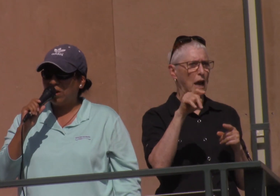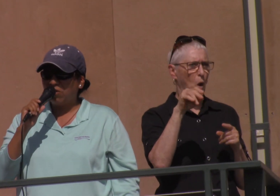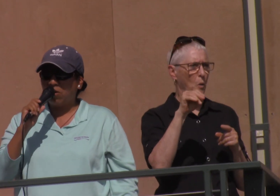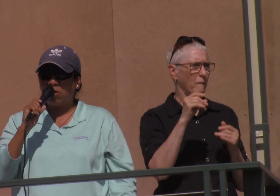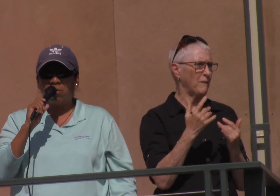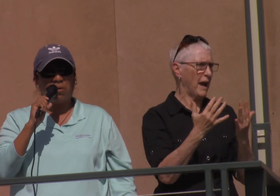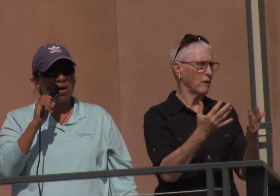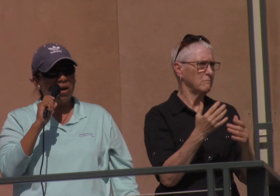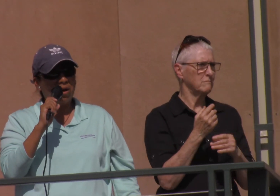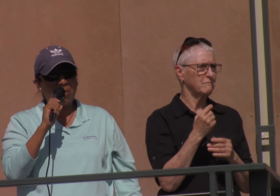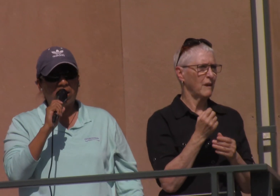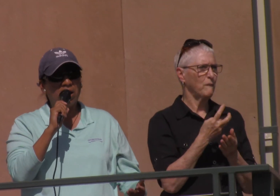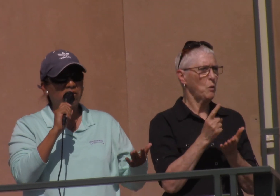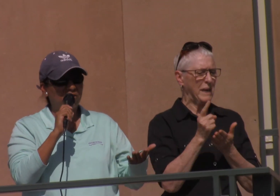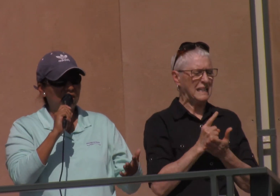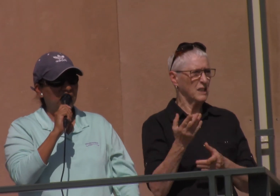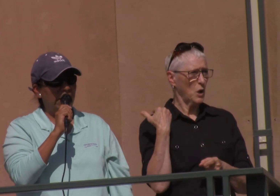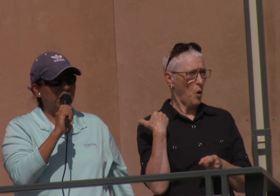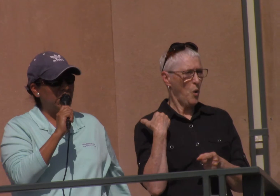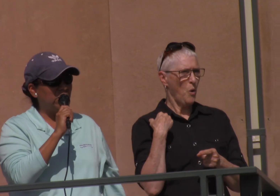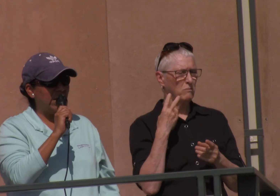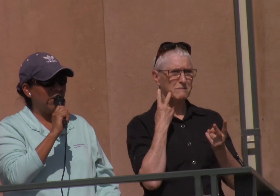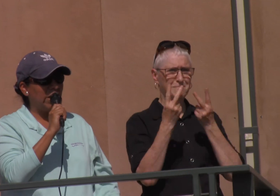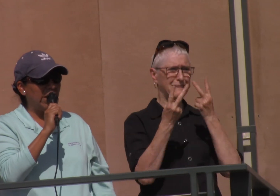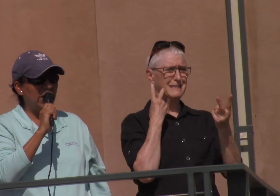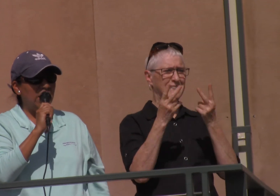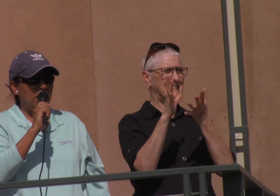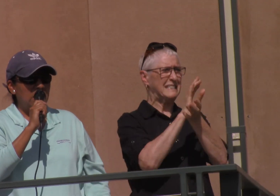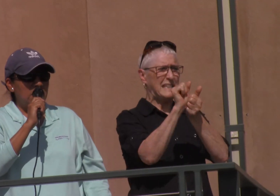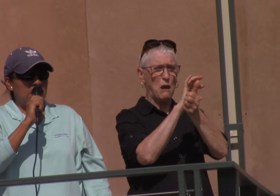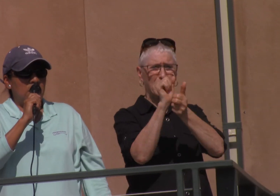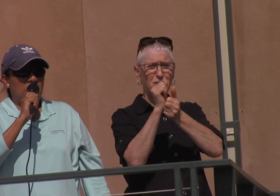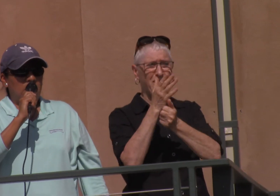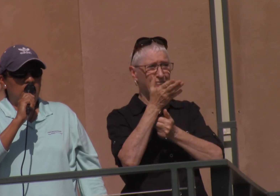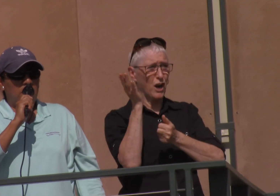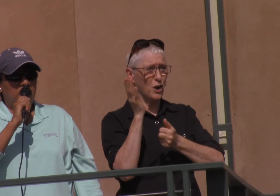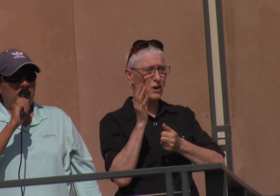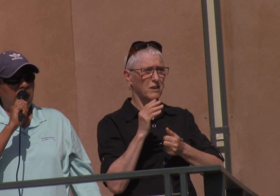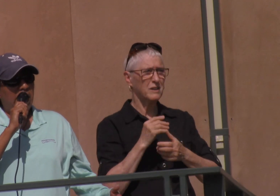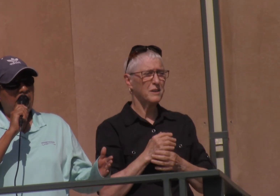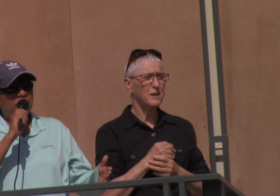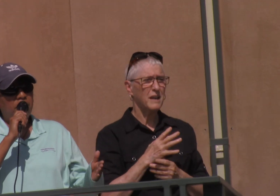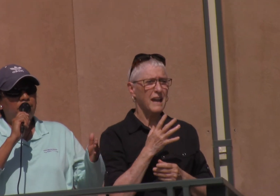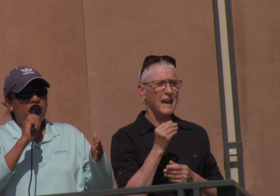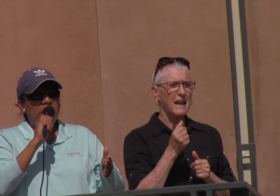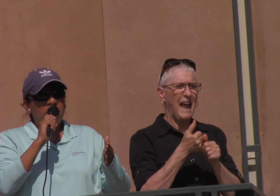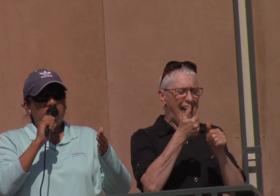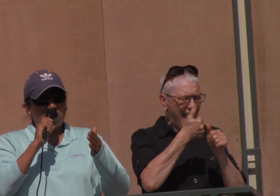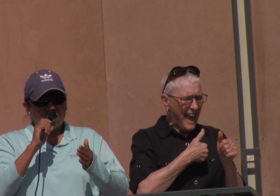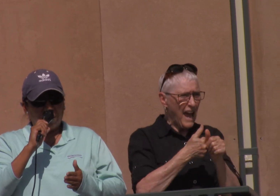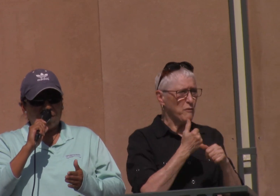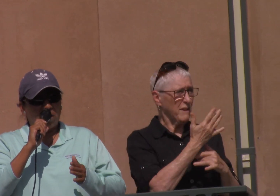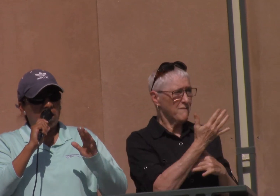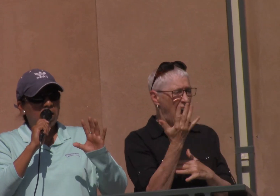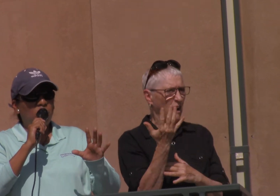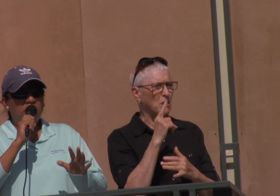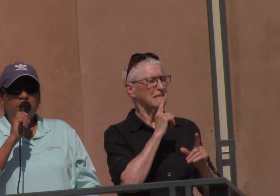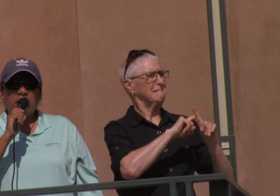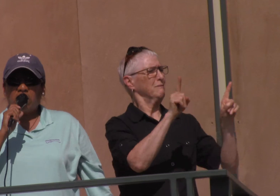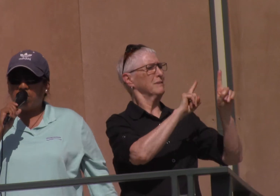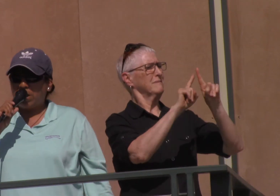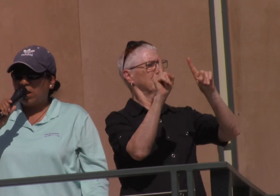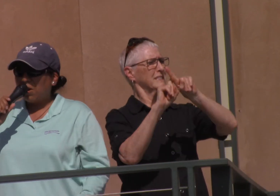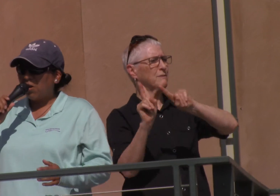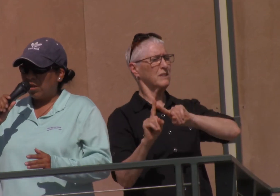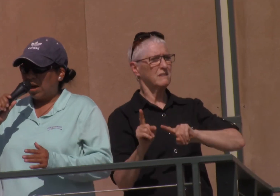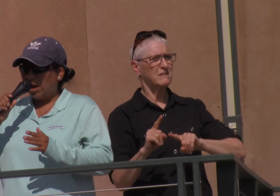few weeks ago and got to see the damage there again. And every fire is different, and I want